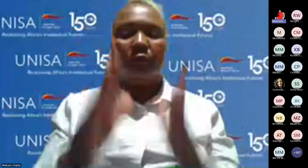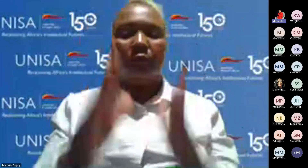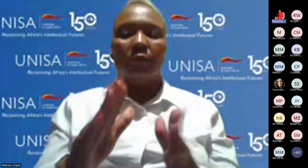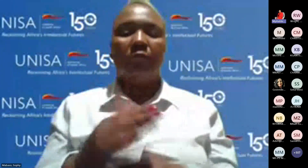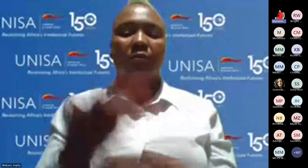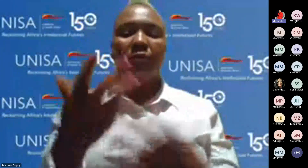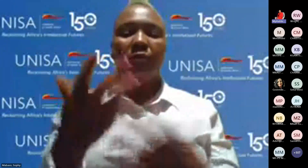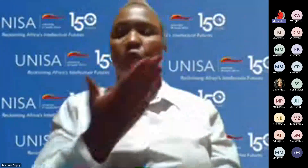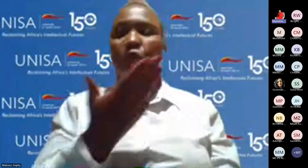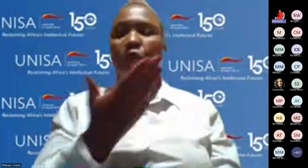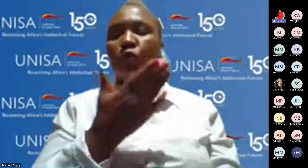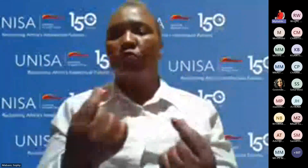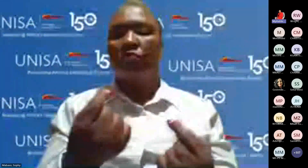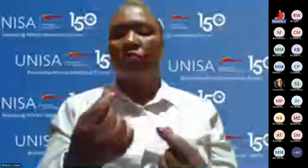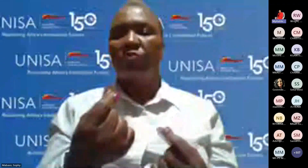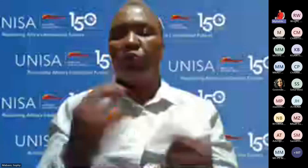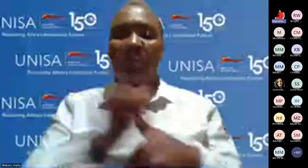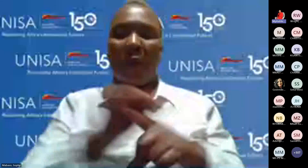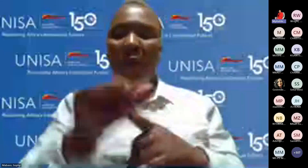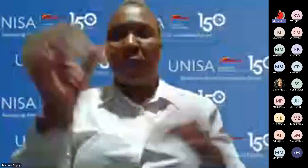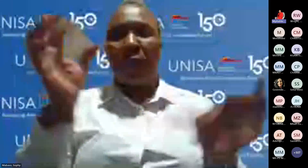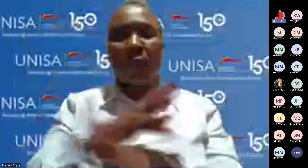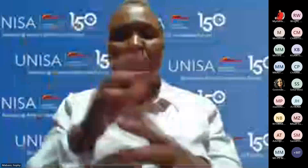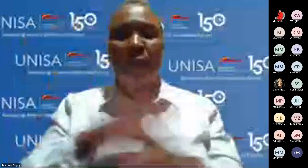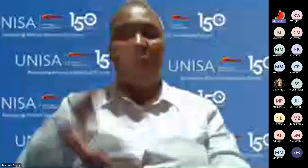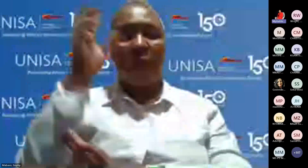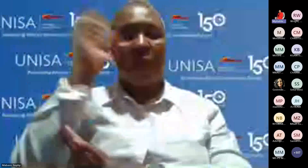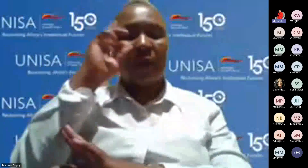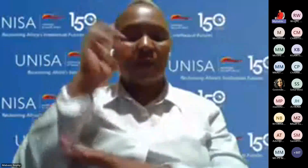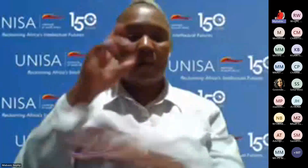don't do the practice. Remember, after